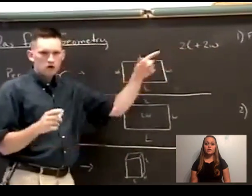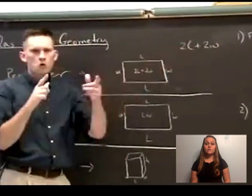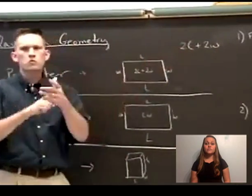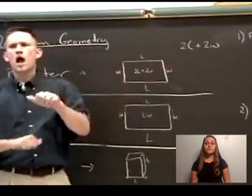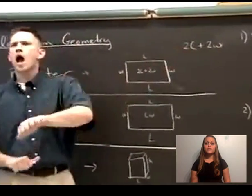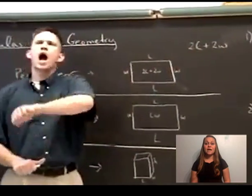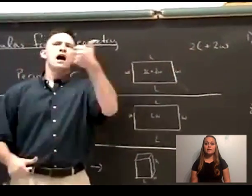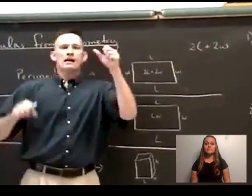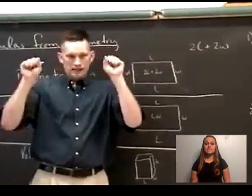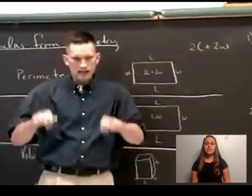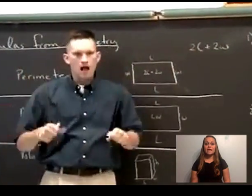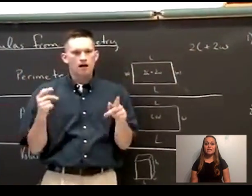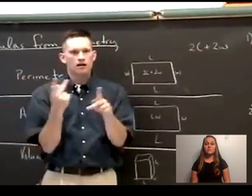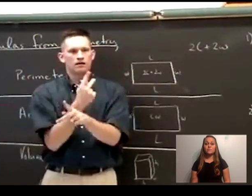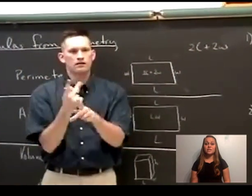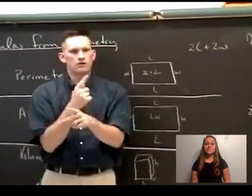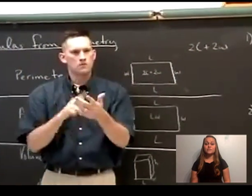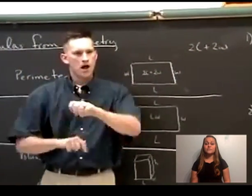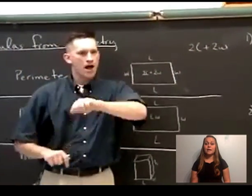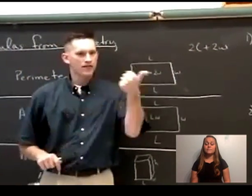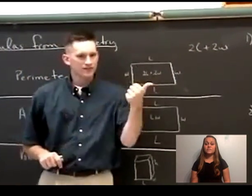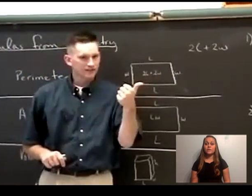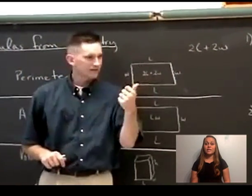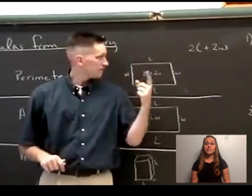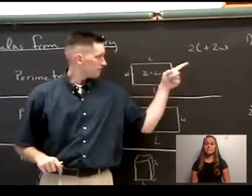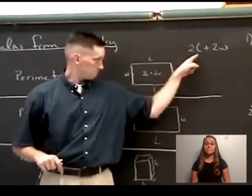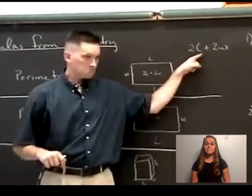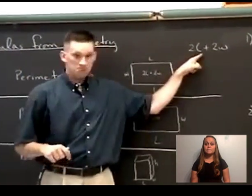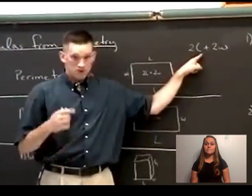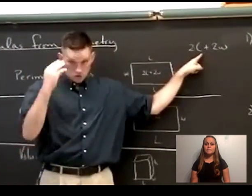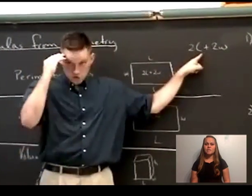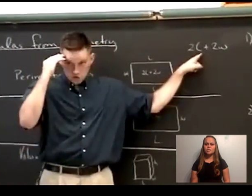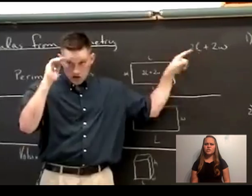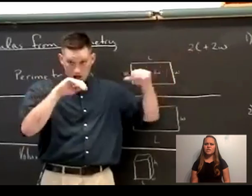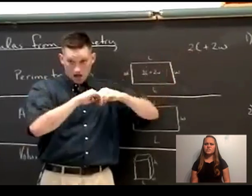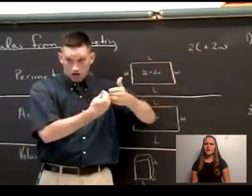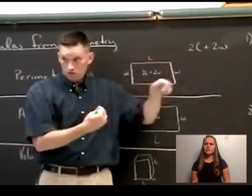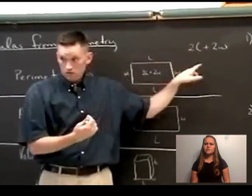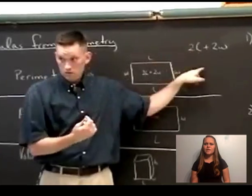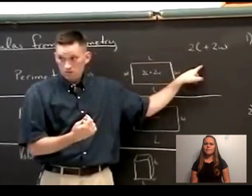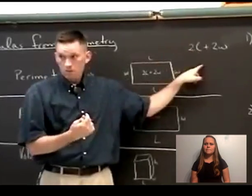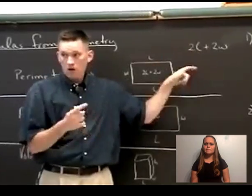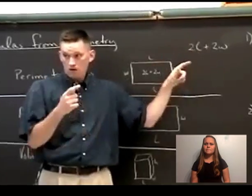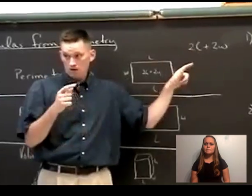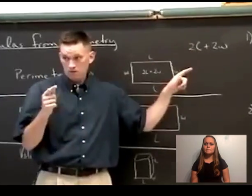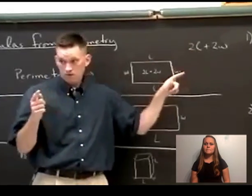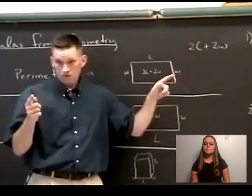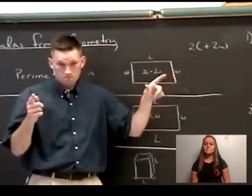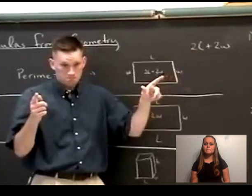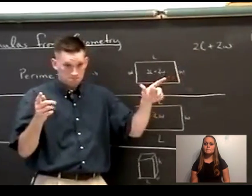You can do 2 times the length plus 2 times the width. Do you guys know how to do that?